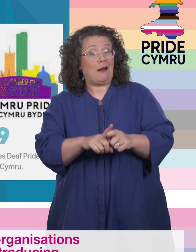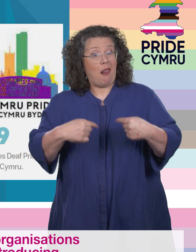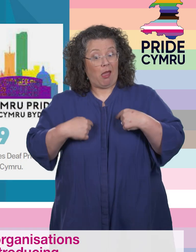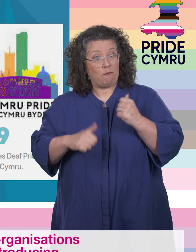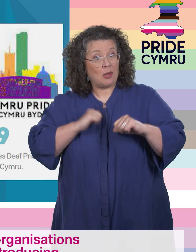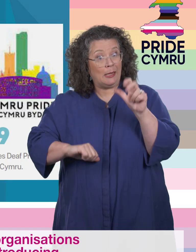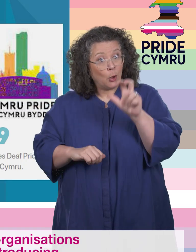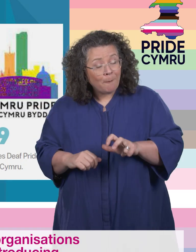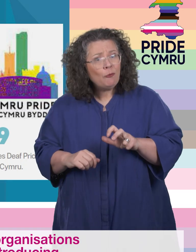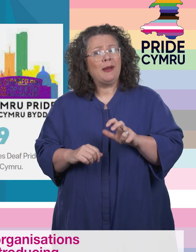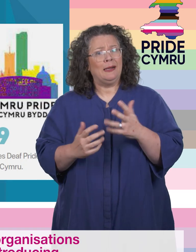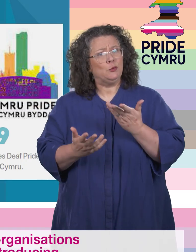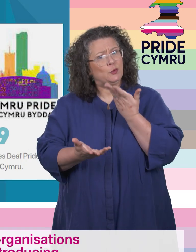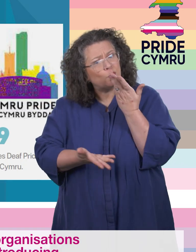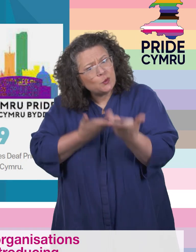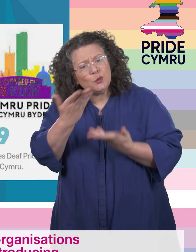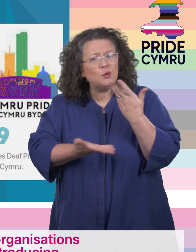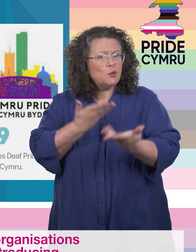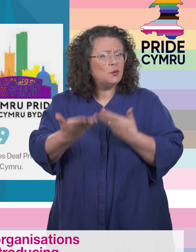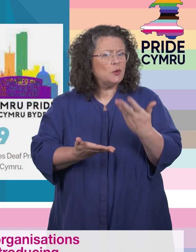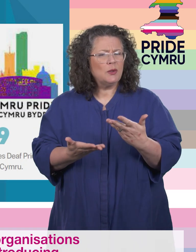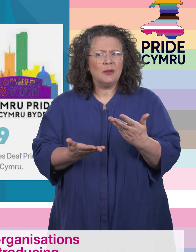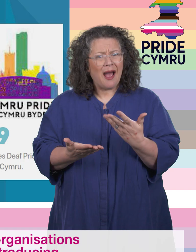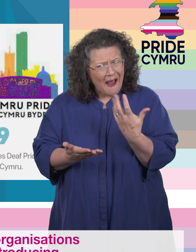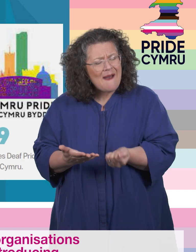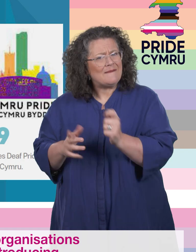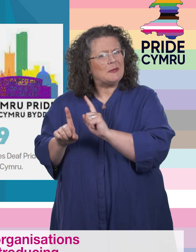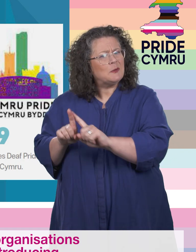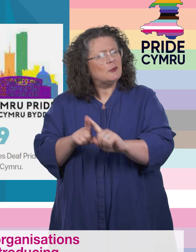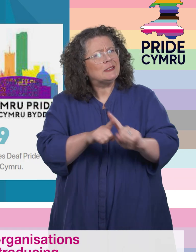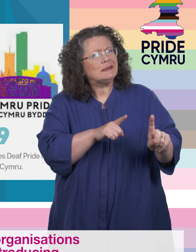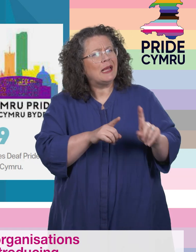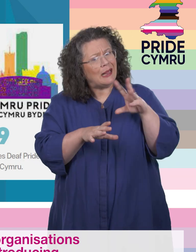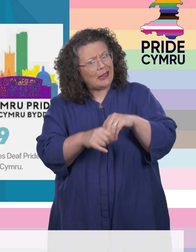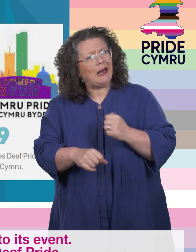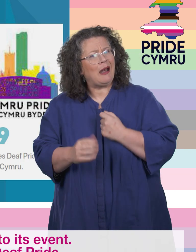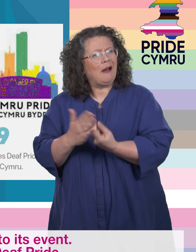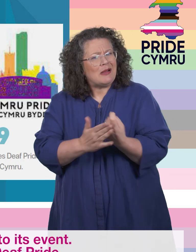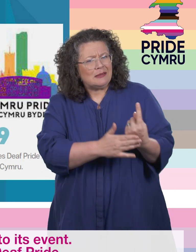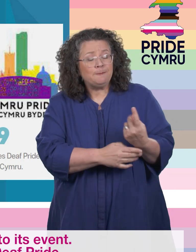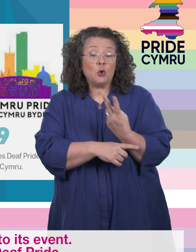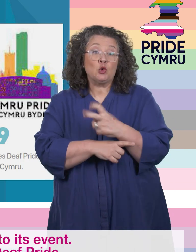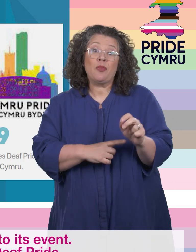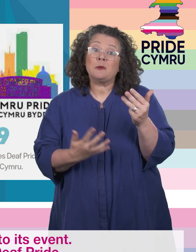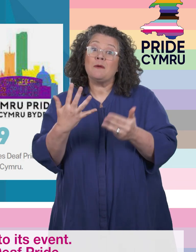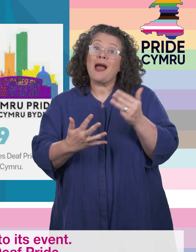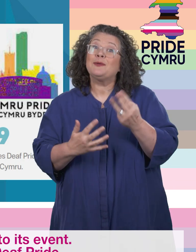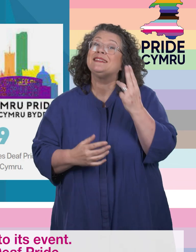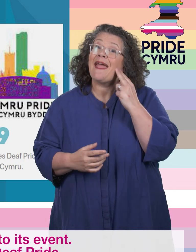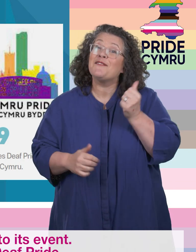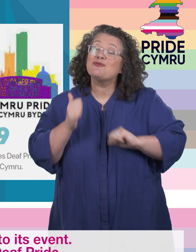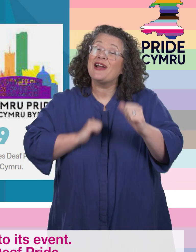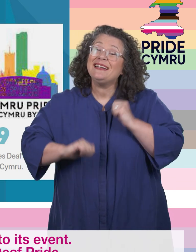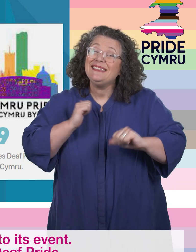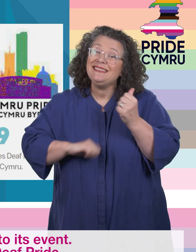it's important, again, that organisations like Pride Cymru start introducing these kind of diversities into its